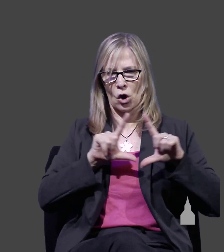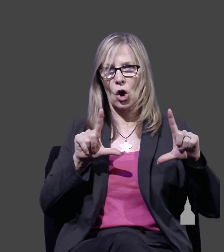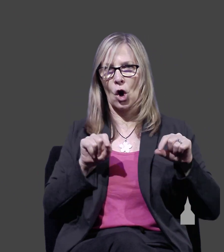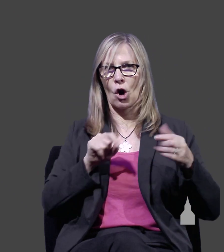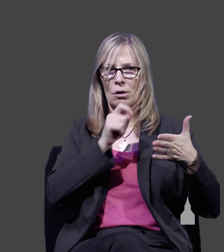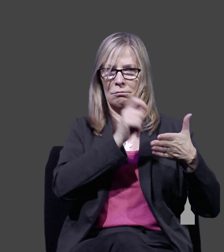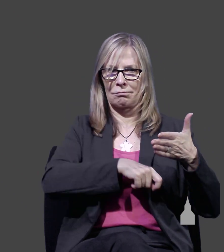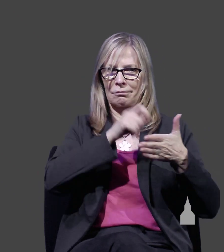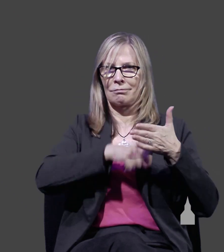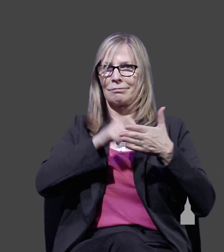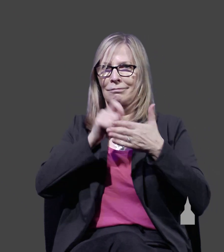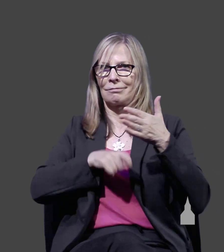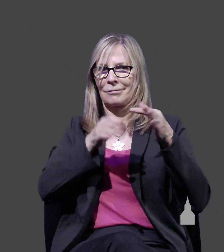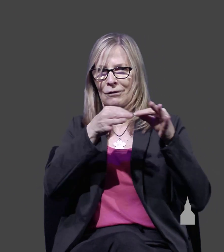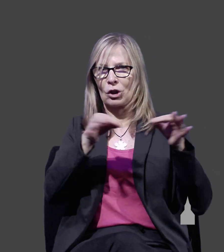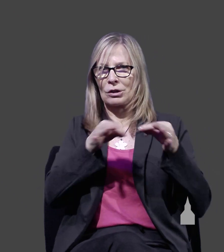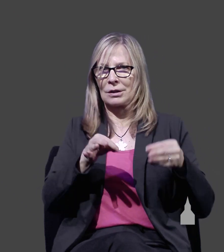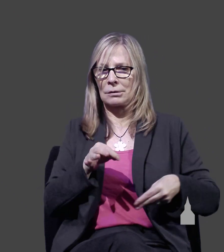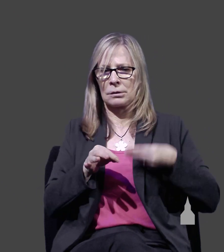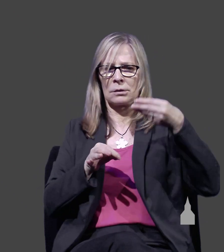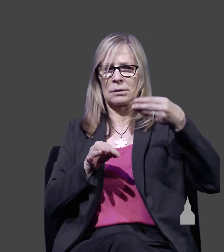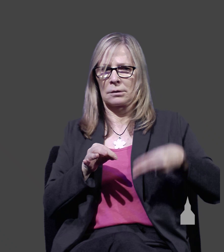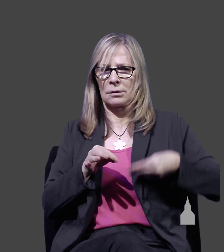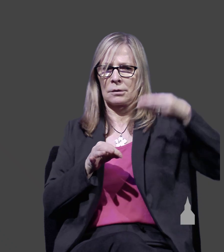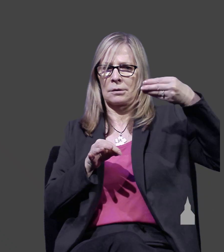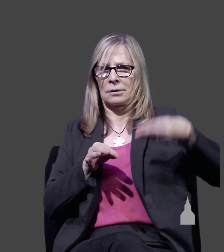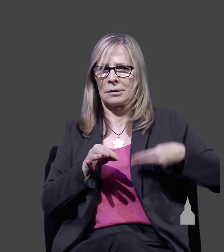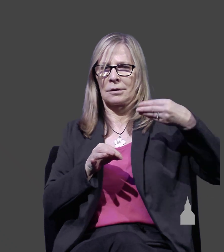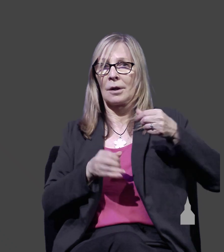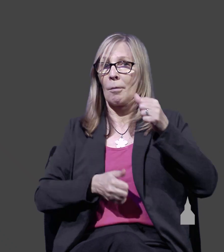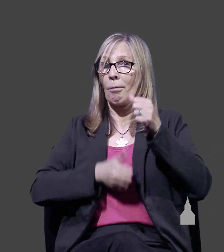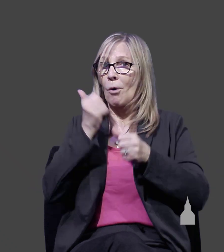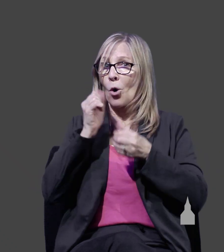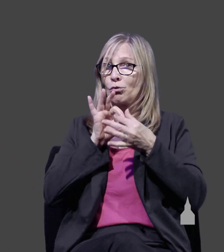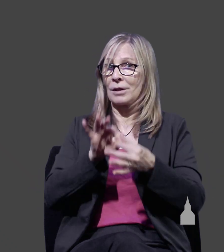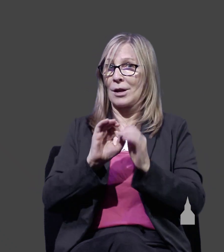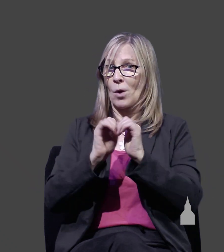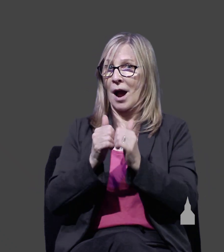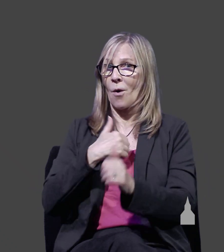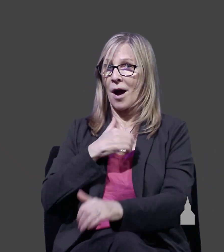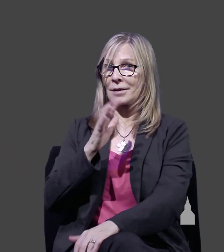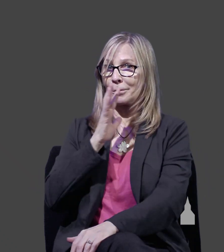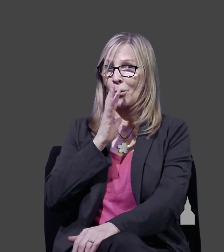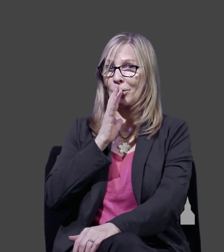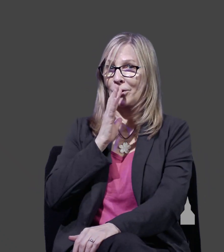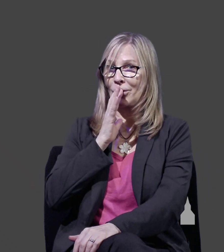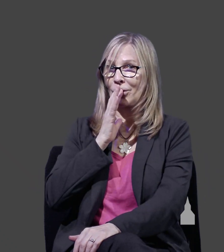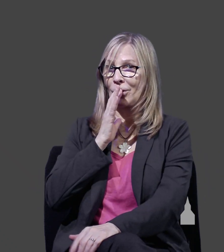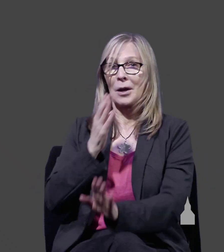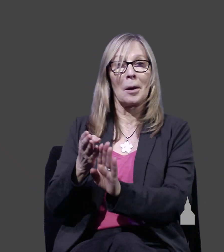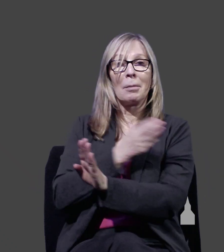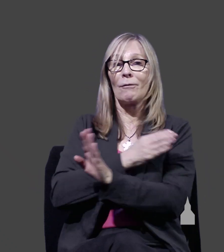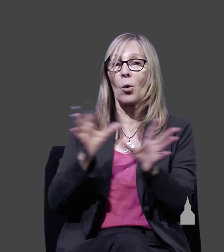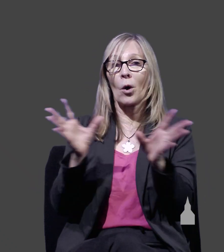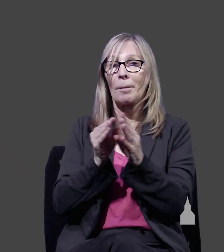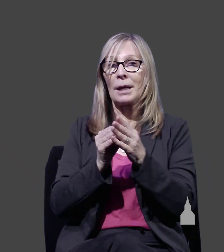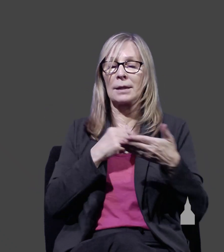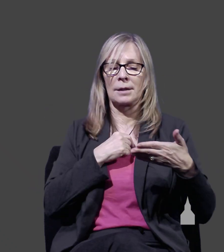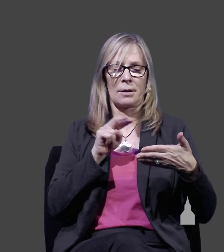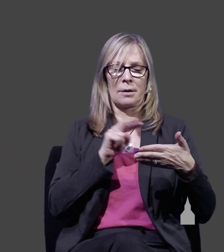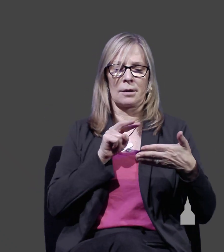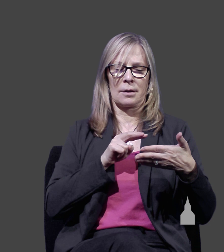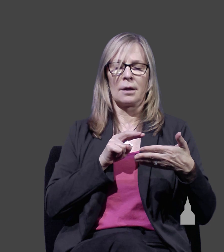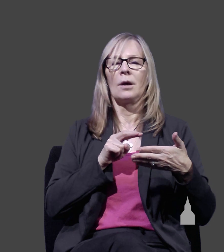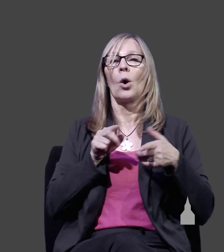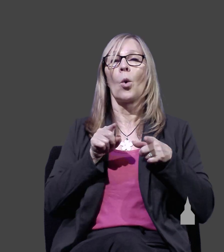out verses, most of which had to do with how I spoke. And I would read it before meetings. I would read it as I